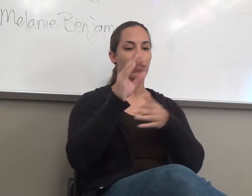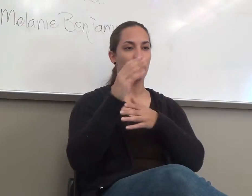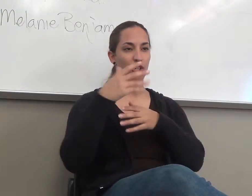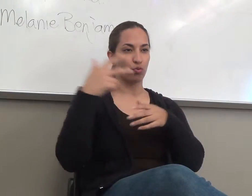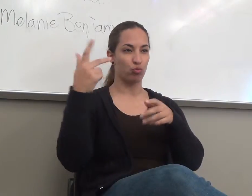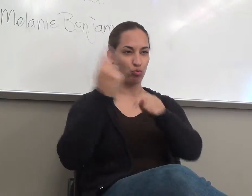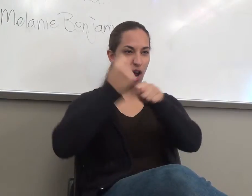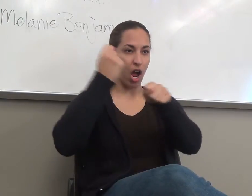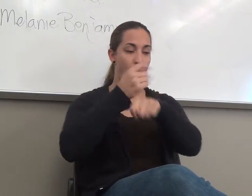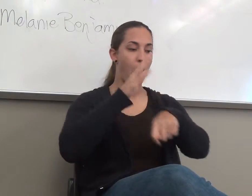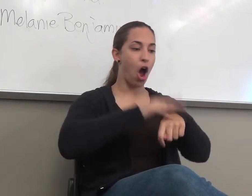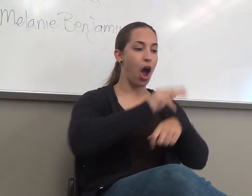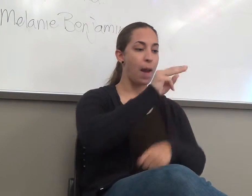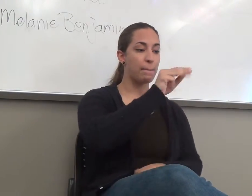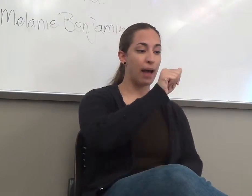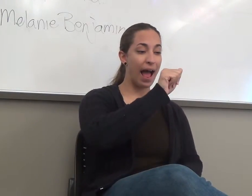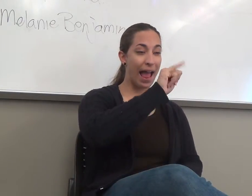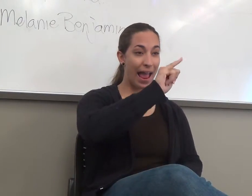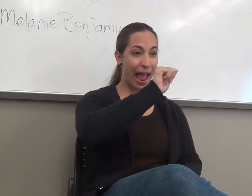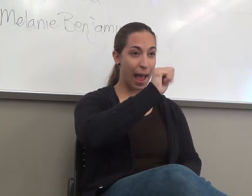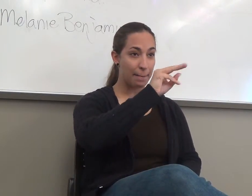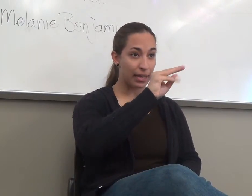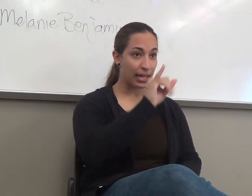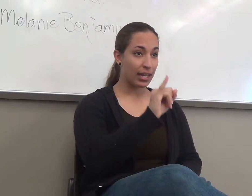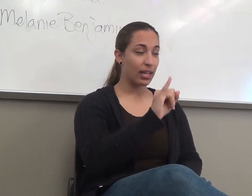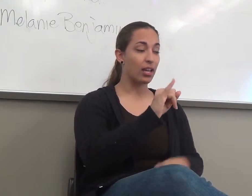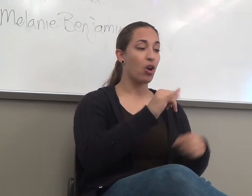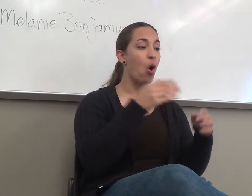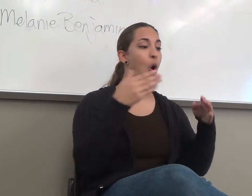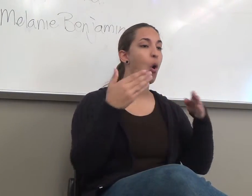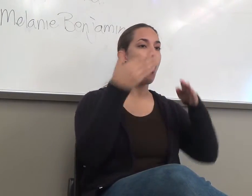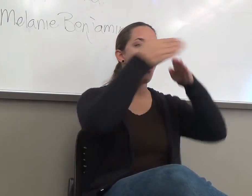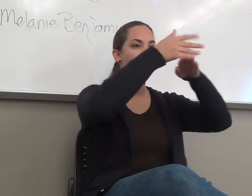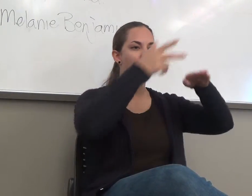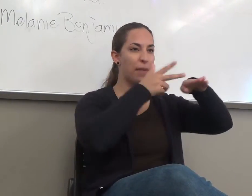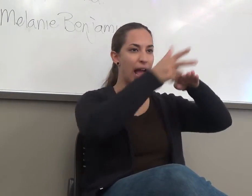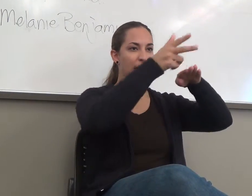overpass still raises disturbing questions.